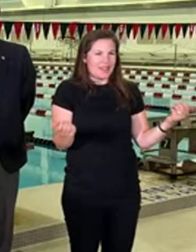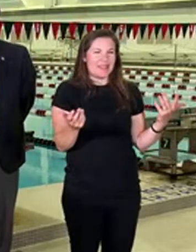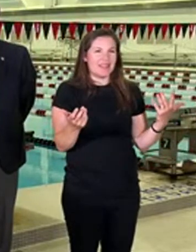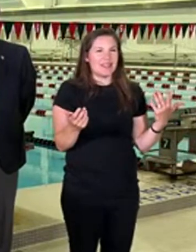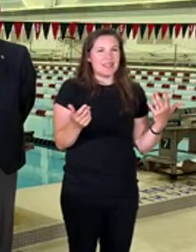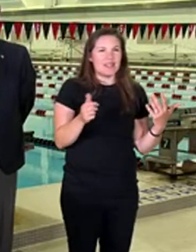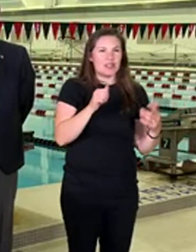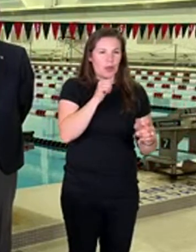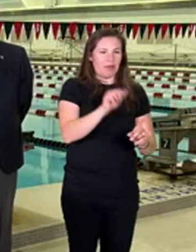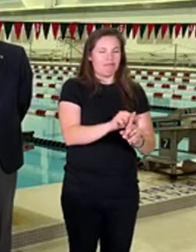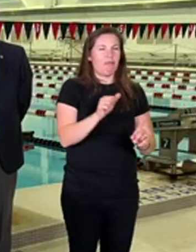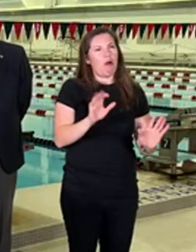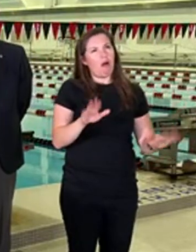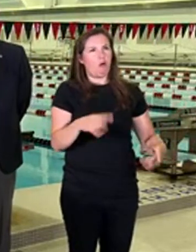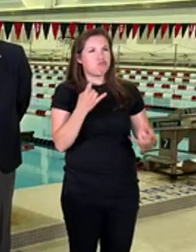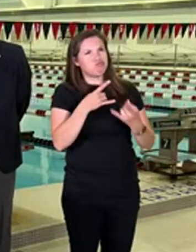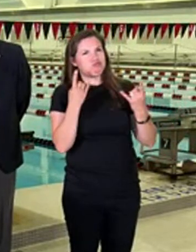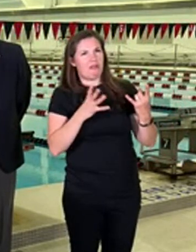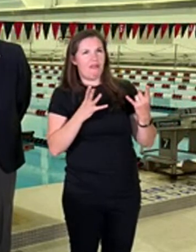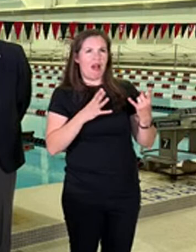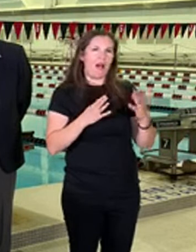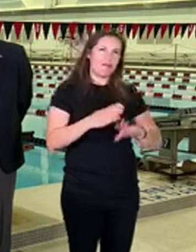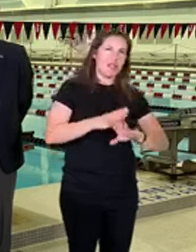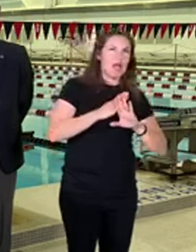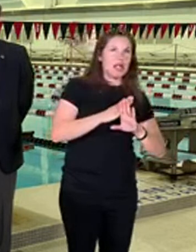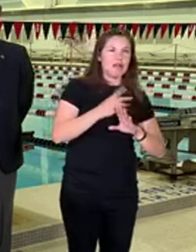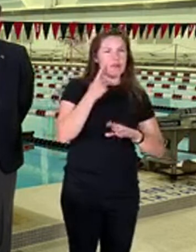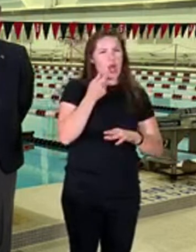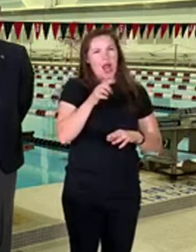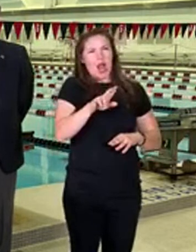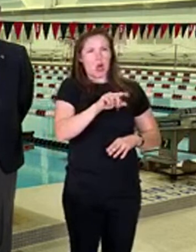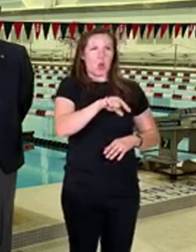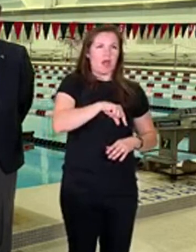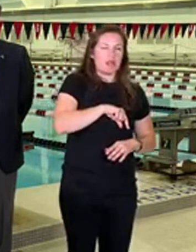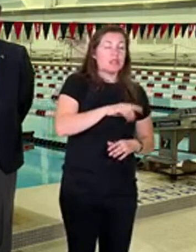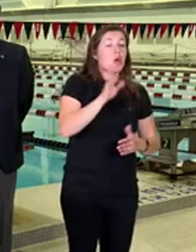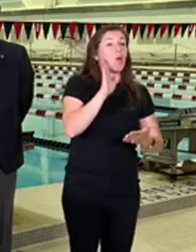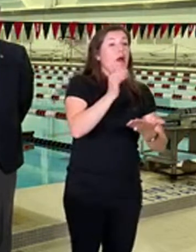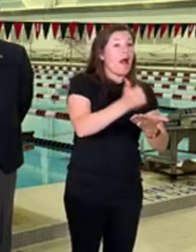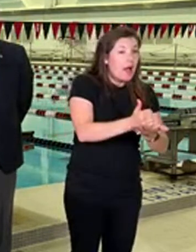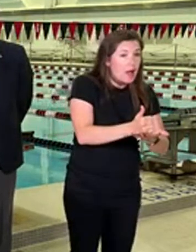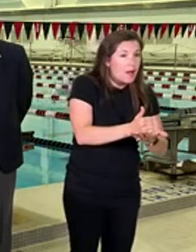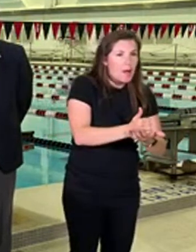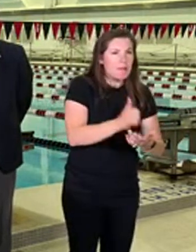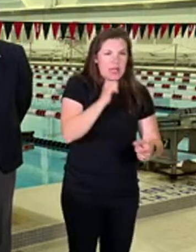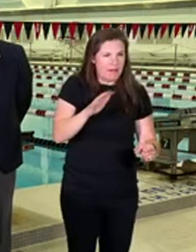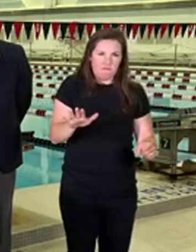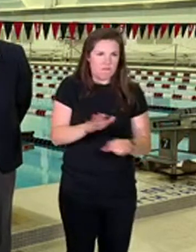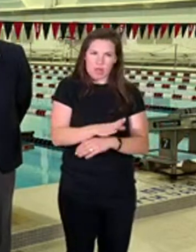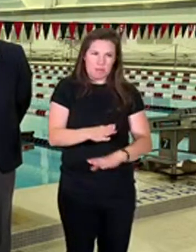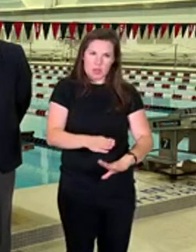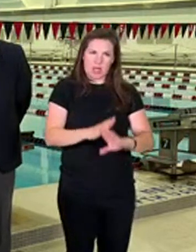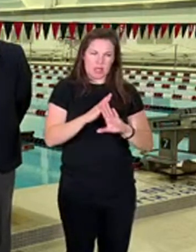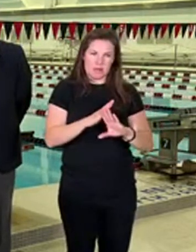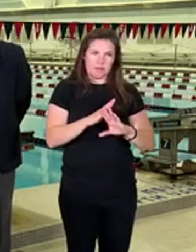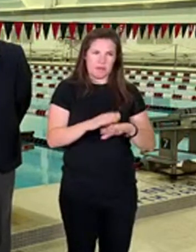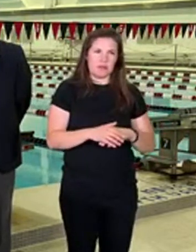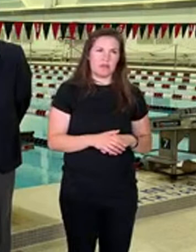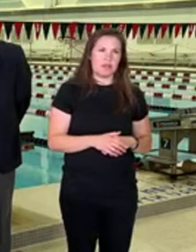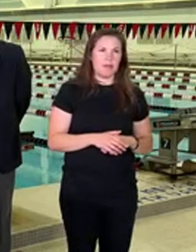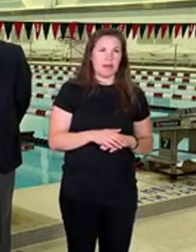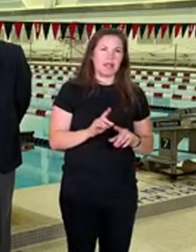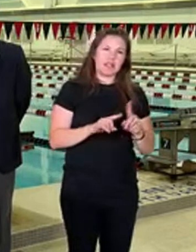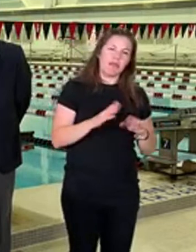be deceived by the protectiveness of N95s for air quality. So they will help, but they're not fully protected, unlike for